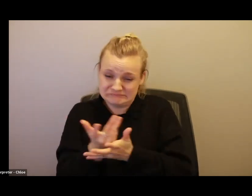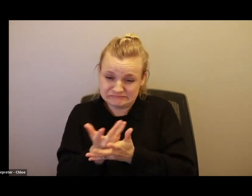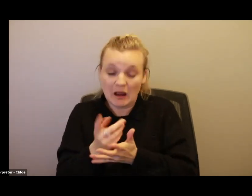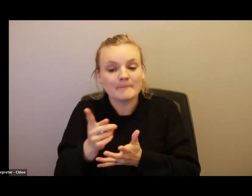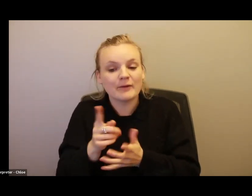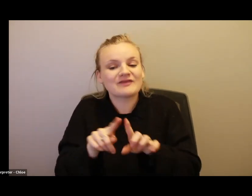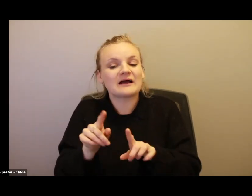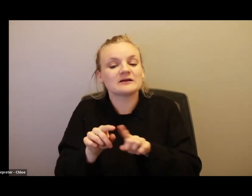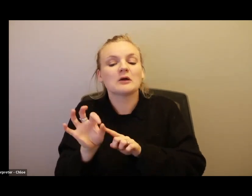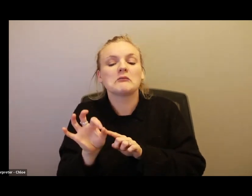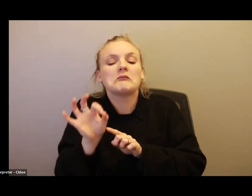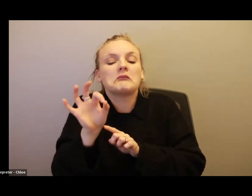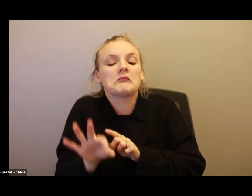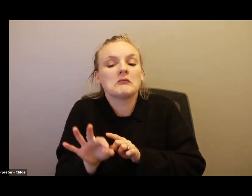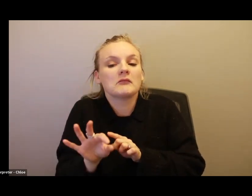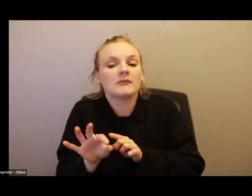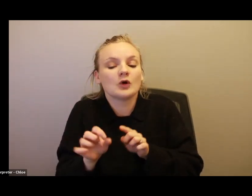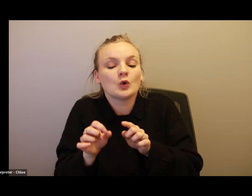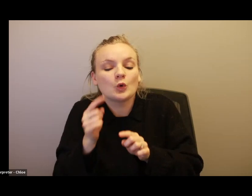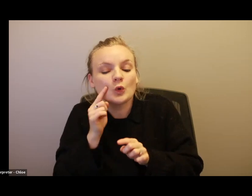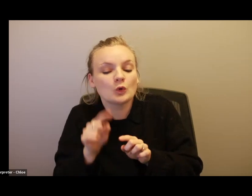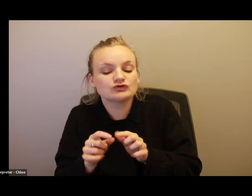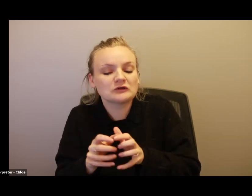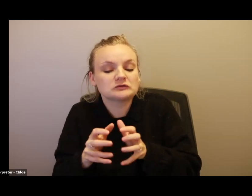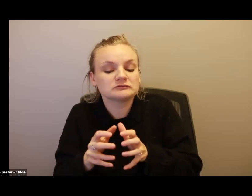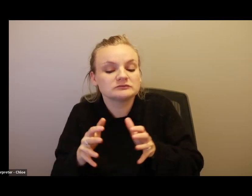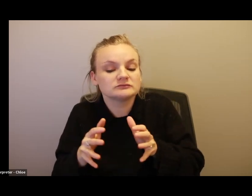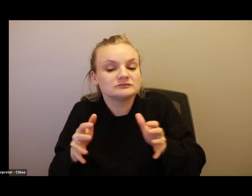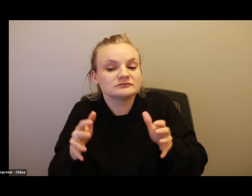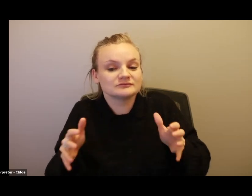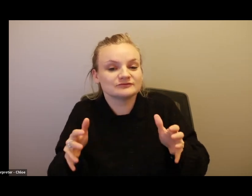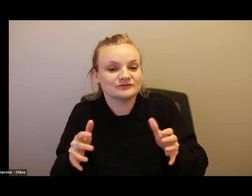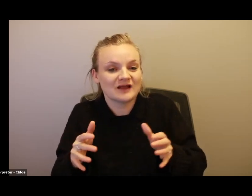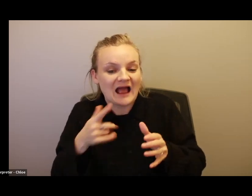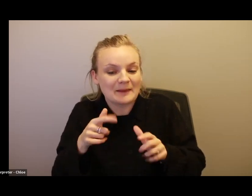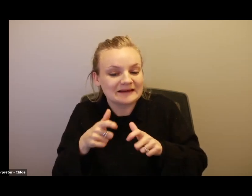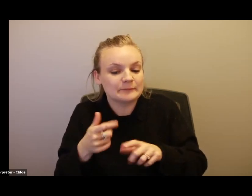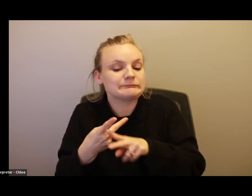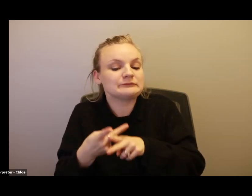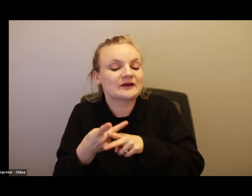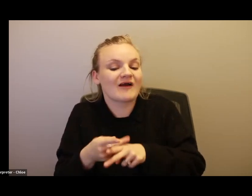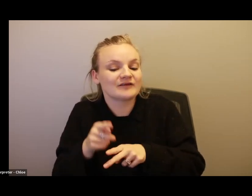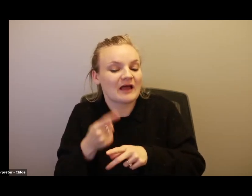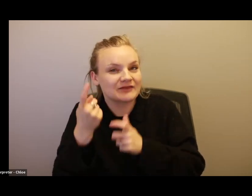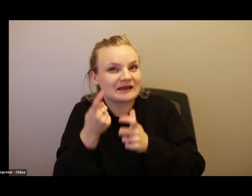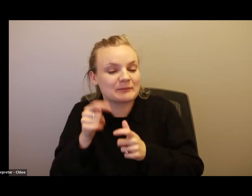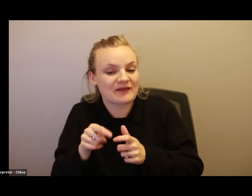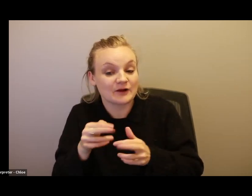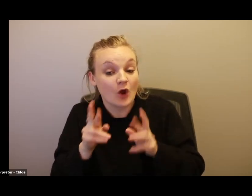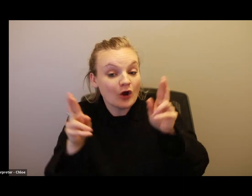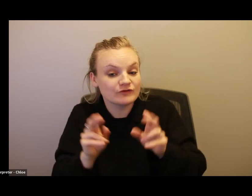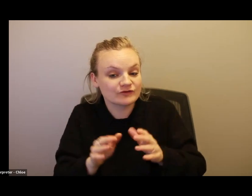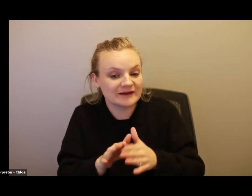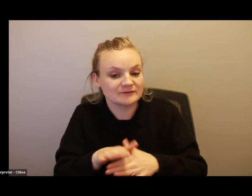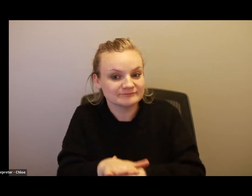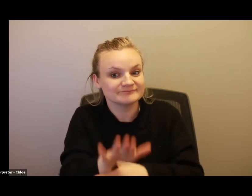plant a seed and get a little sapling growing up, and we'll keep watering that and tending to it, and hopefully it will grow into something